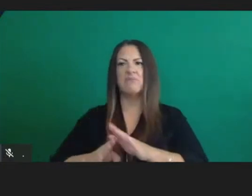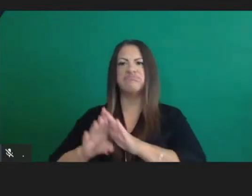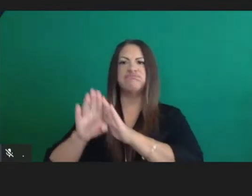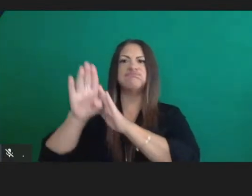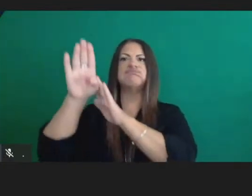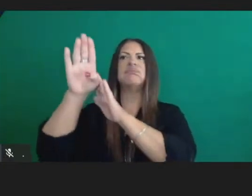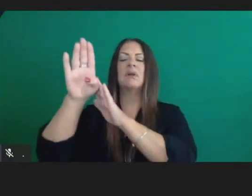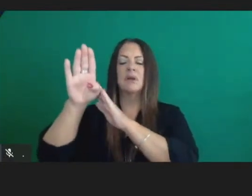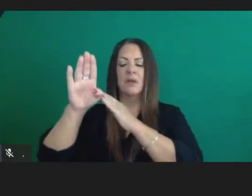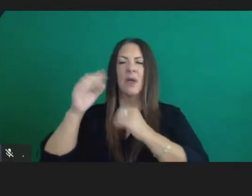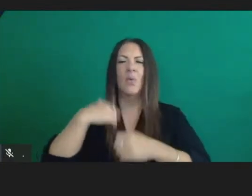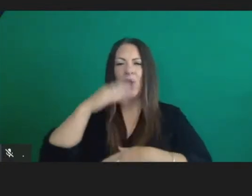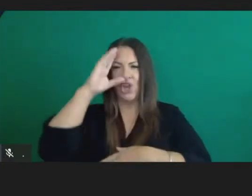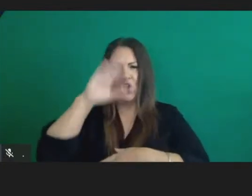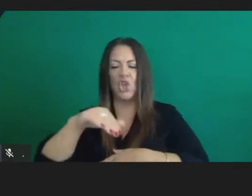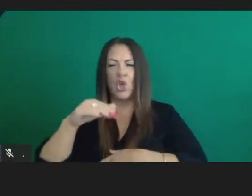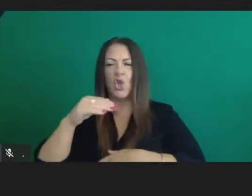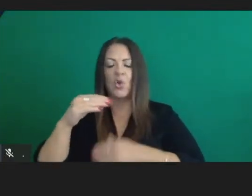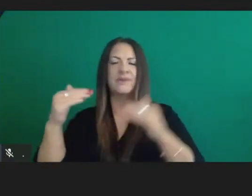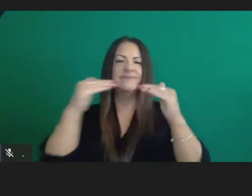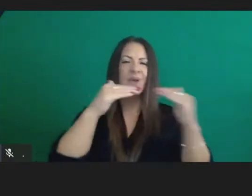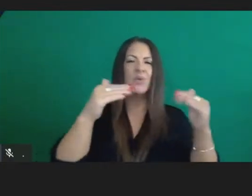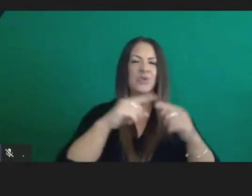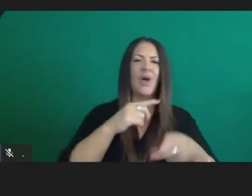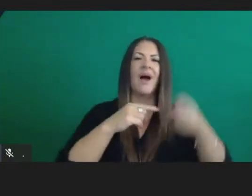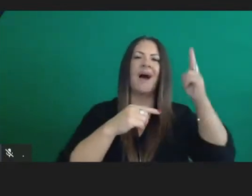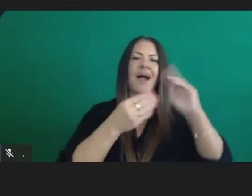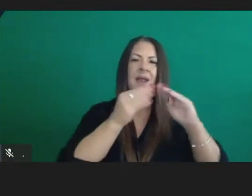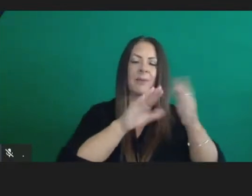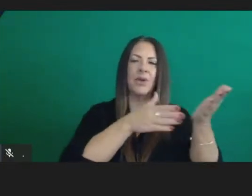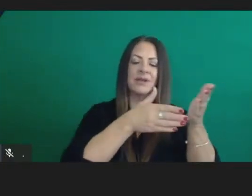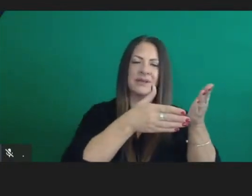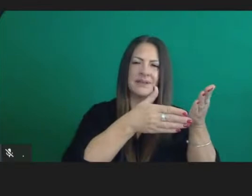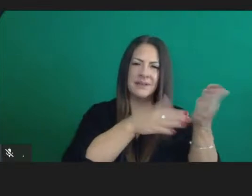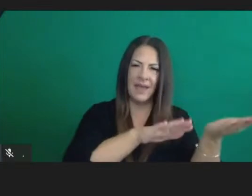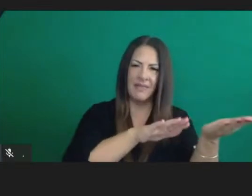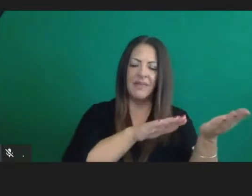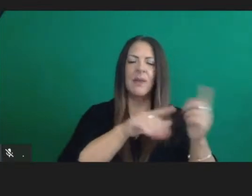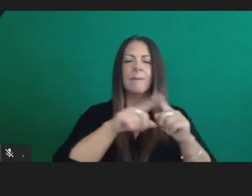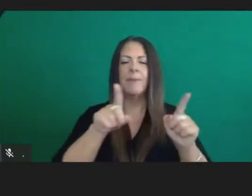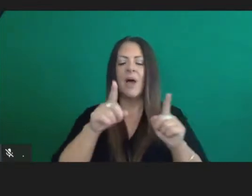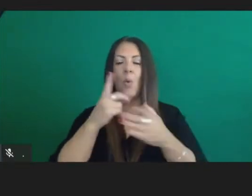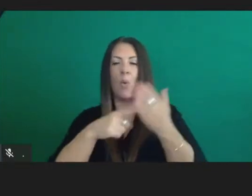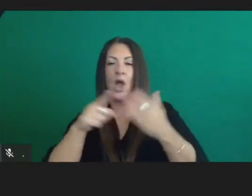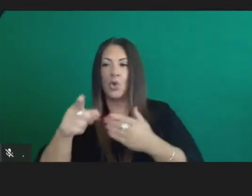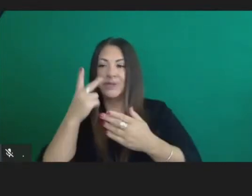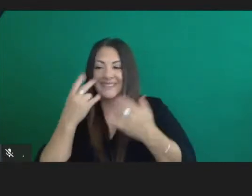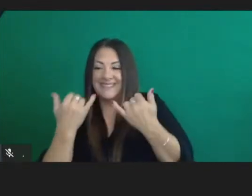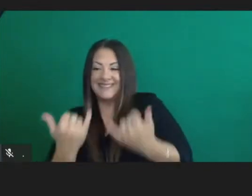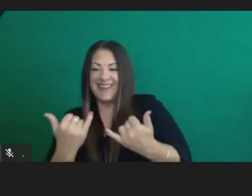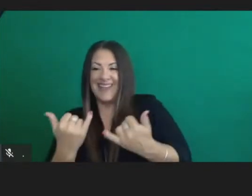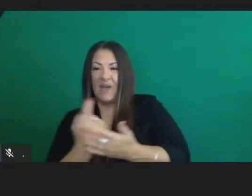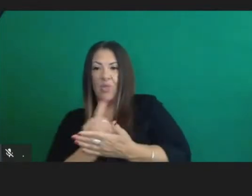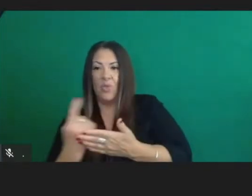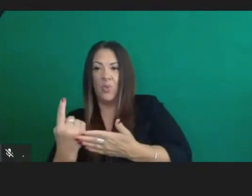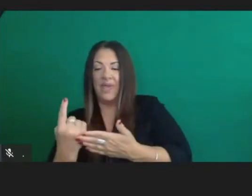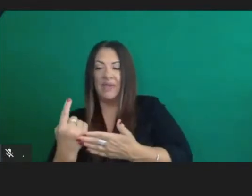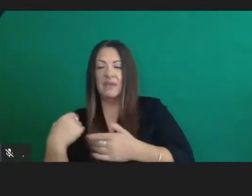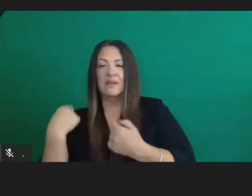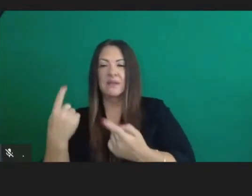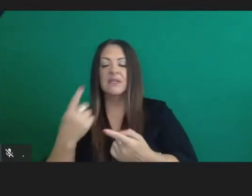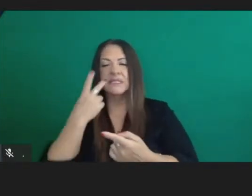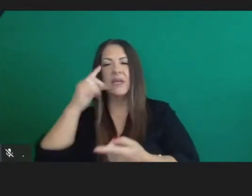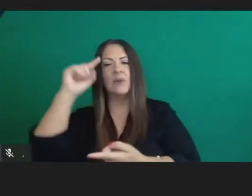of deaths at some point, and we did see that. I think what you're seeing over the past week is a reduction in the number of deaths to